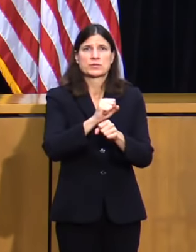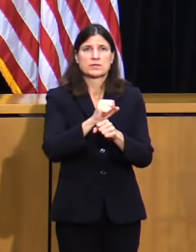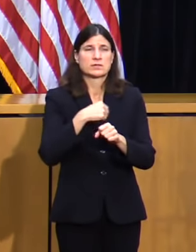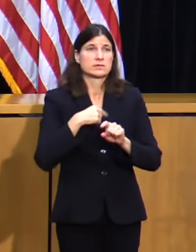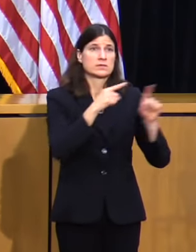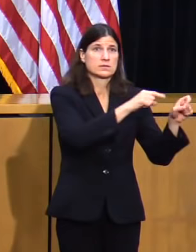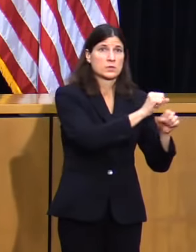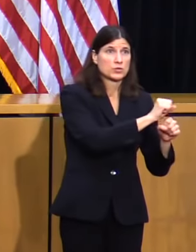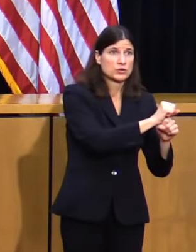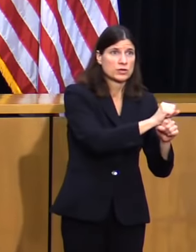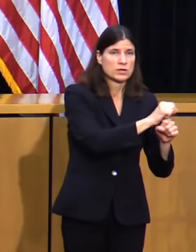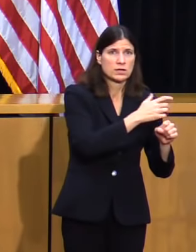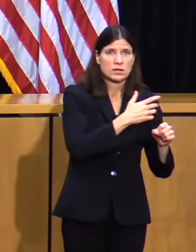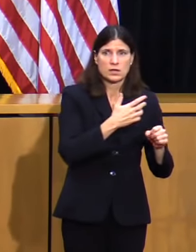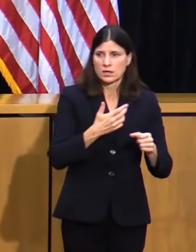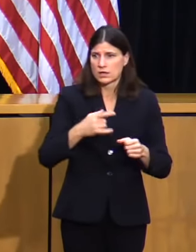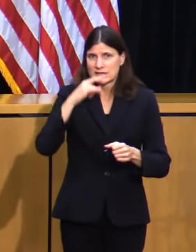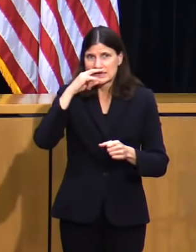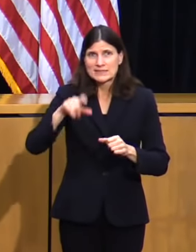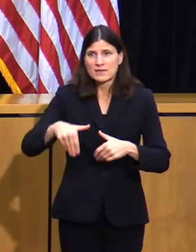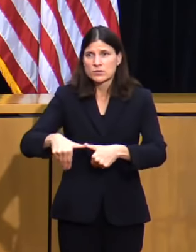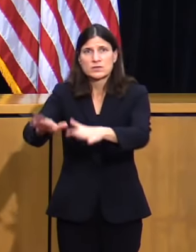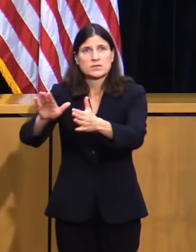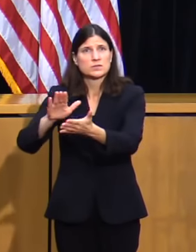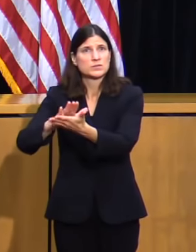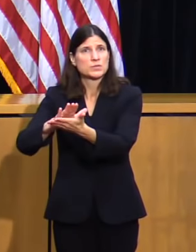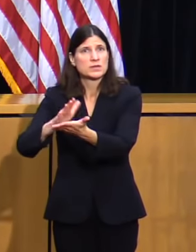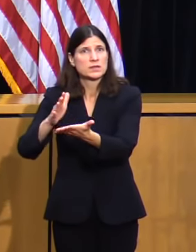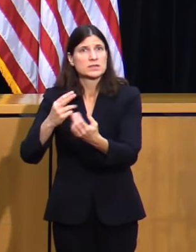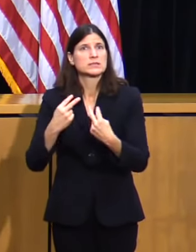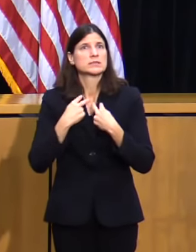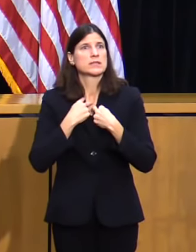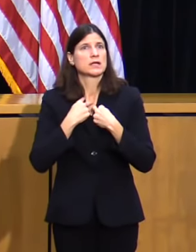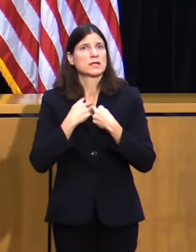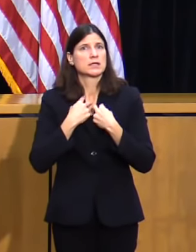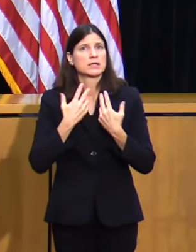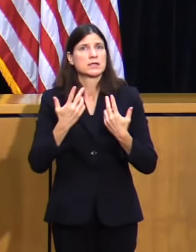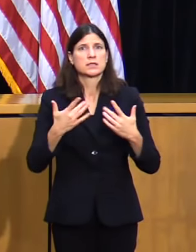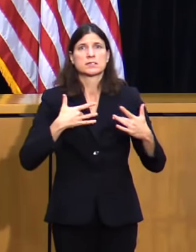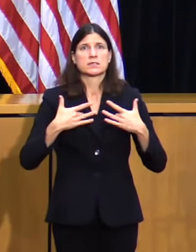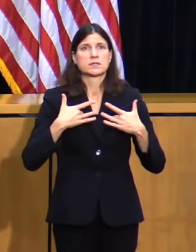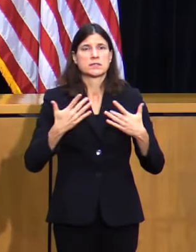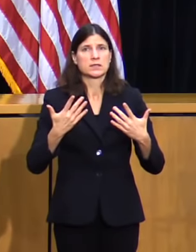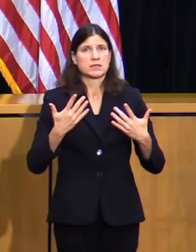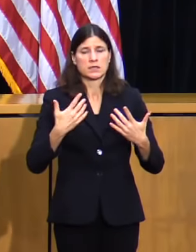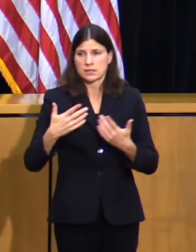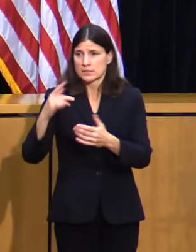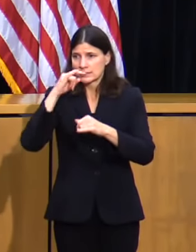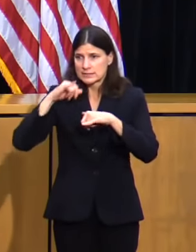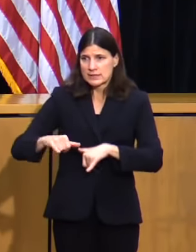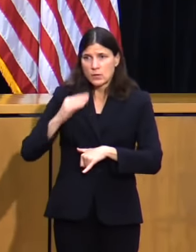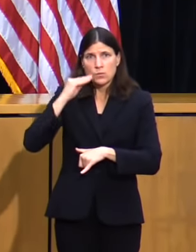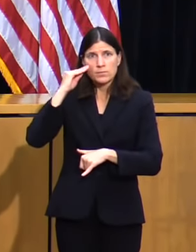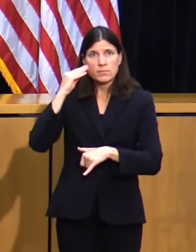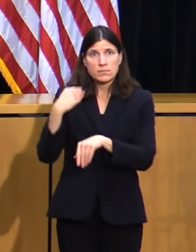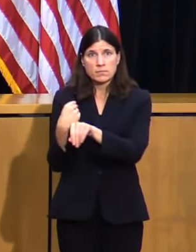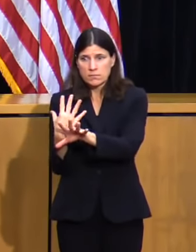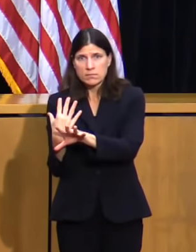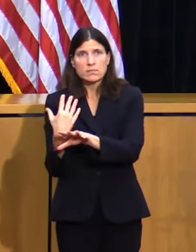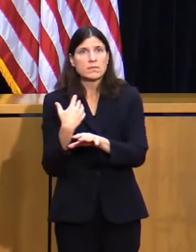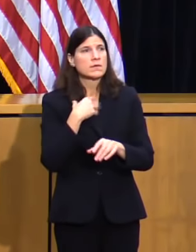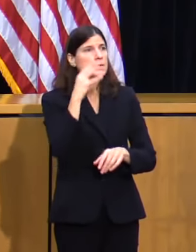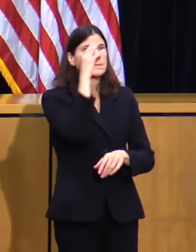And how worried they are that as these cases go up, they're going to lose their ability